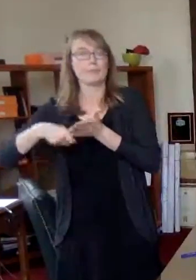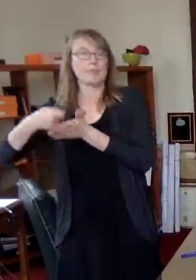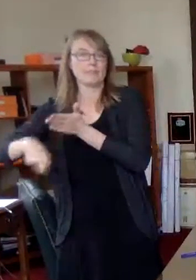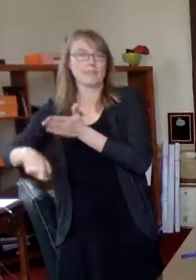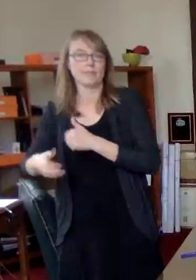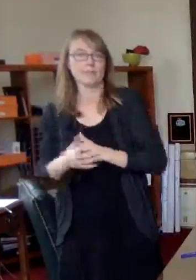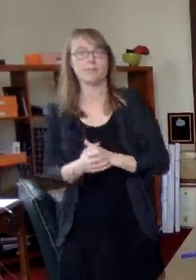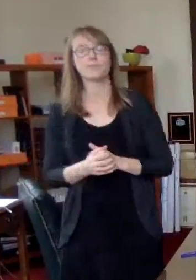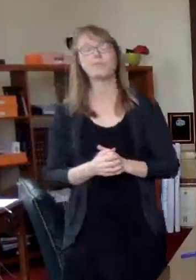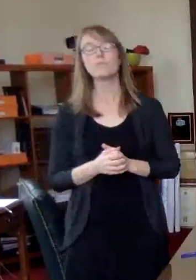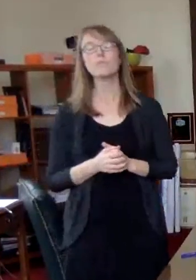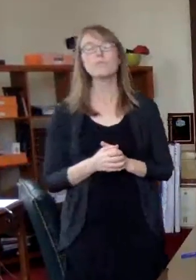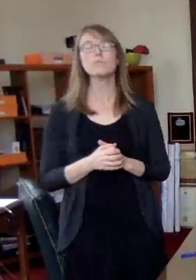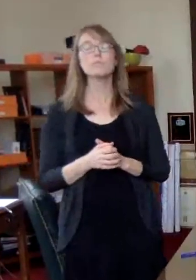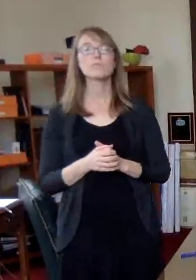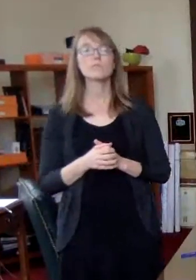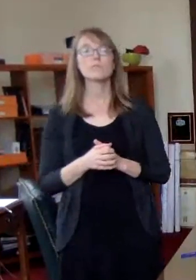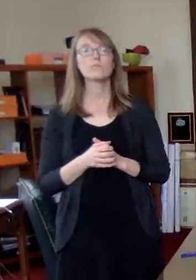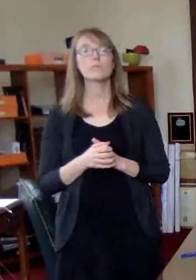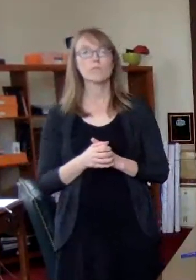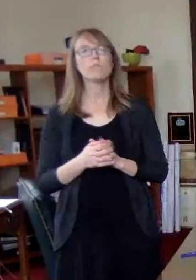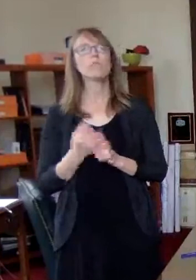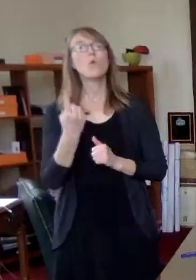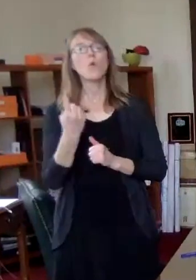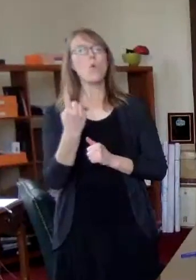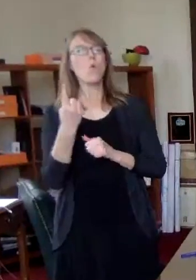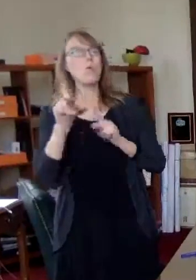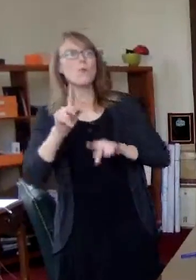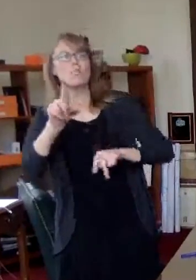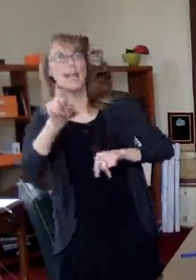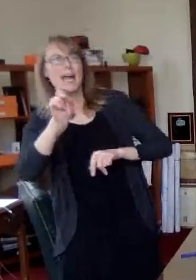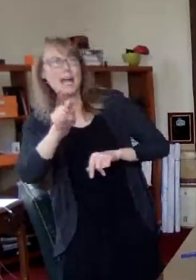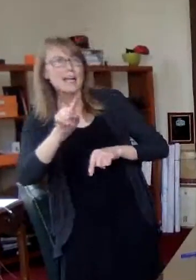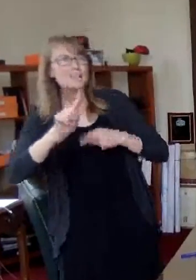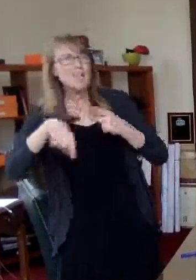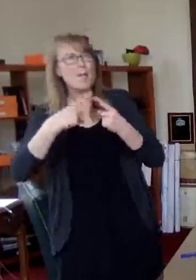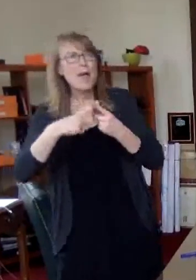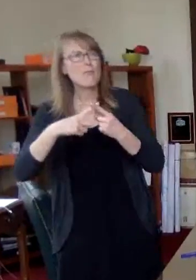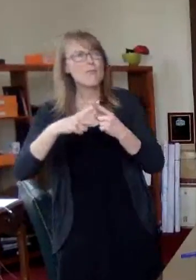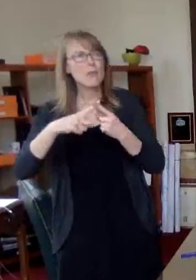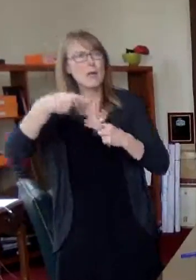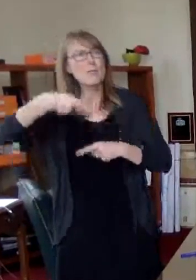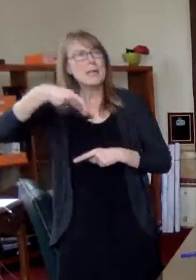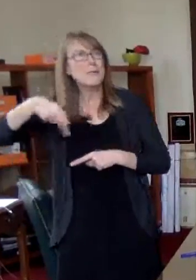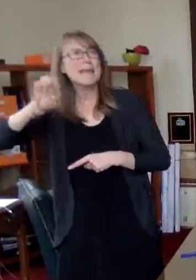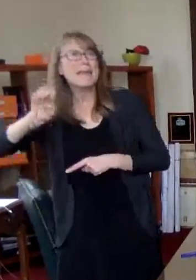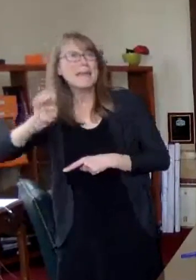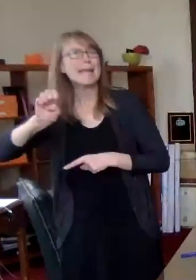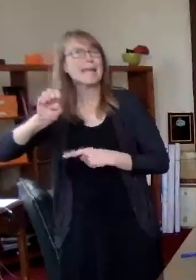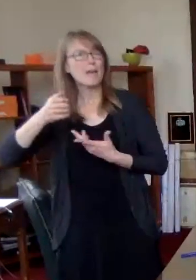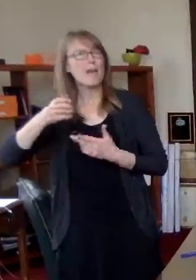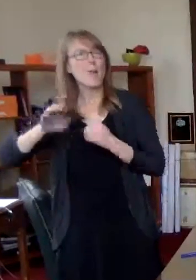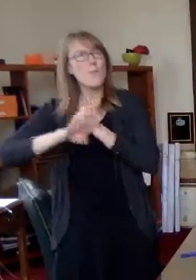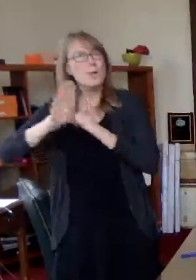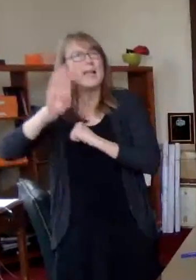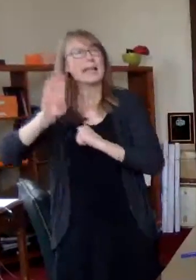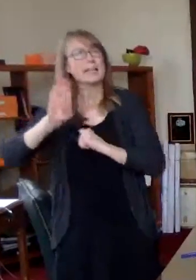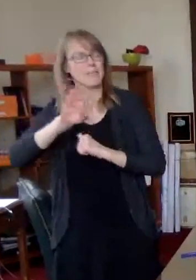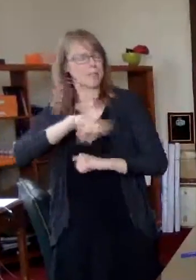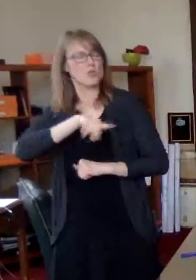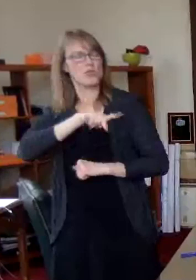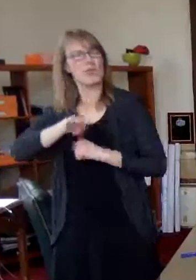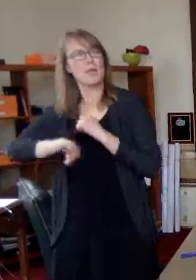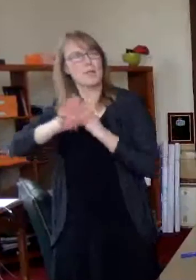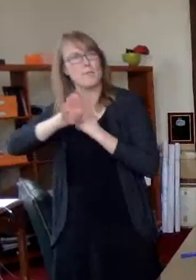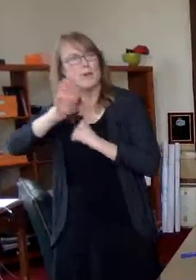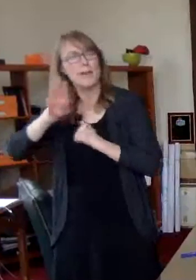protective equipment for our first responders, police, fire, EMS, and healthcare workers. PPE, it's called, personal